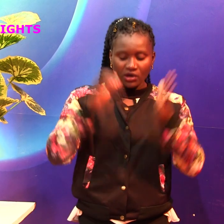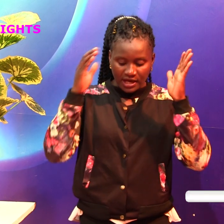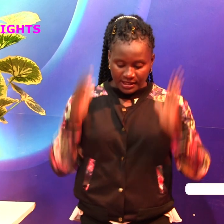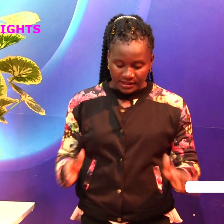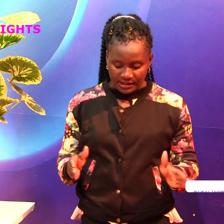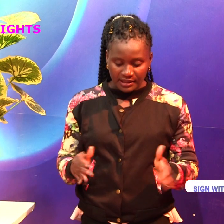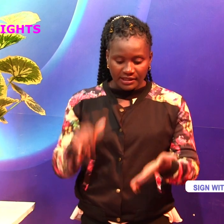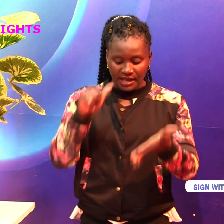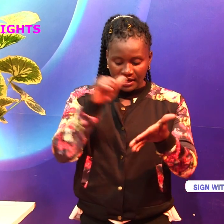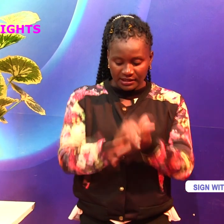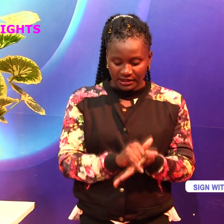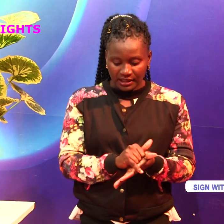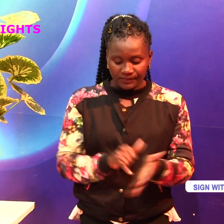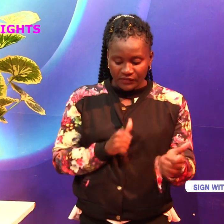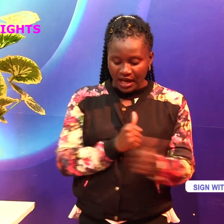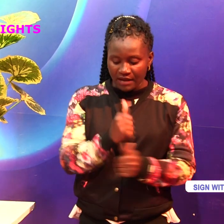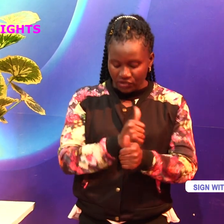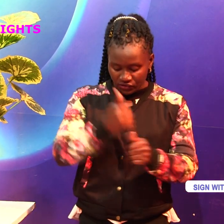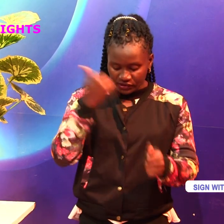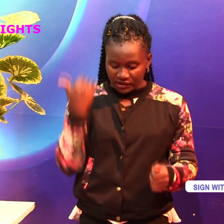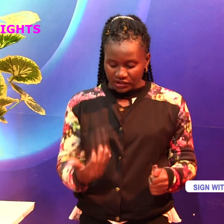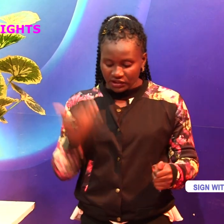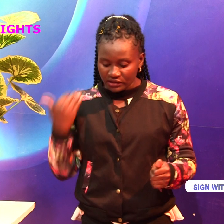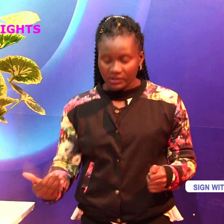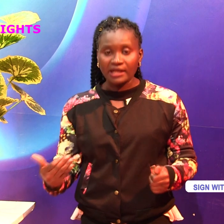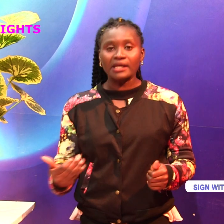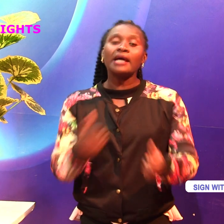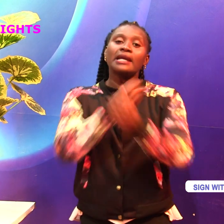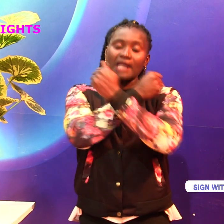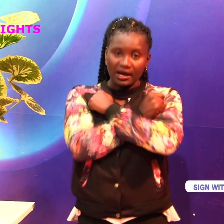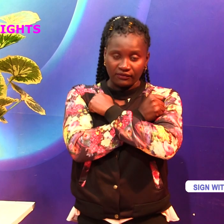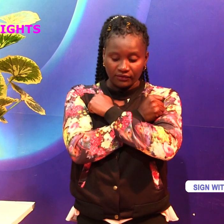Employer that abuse children love.